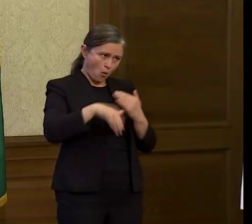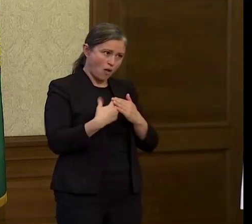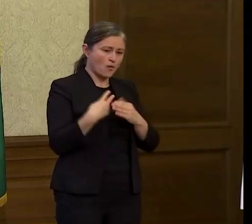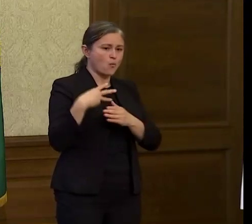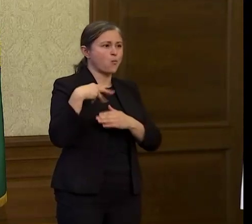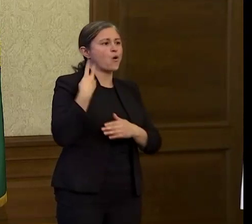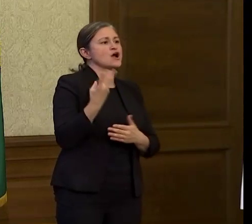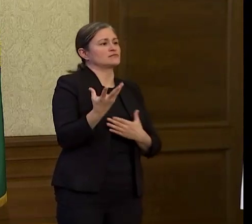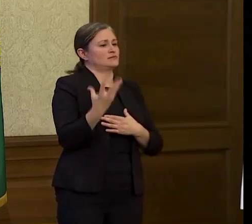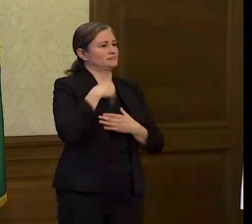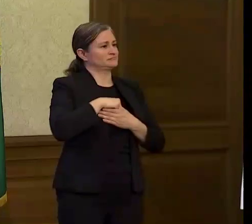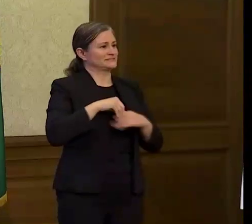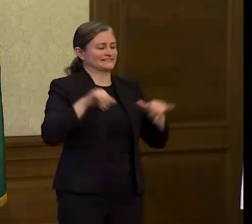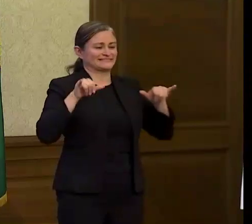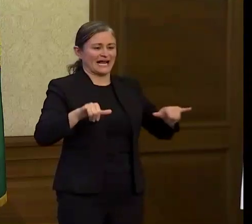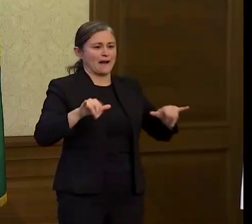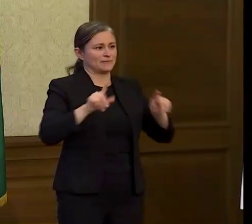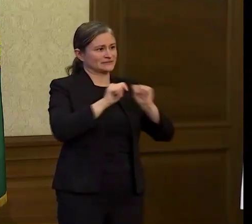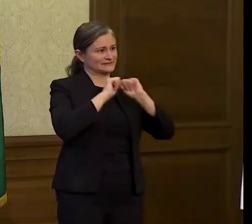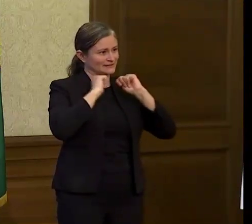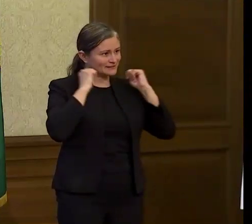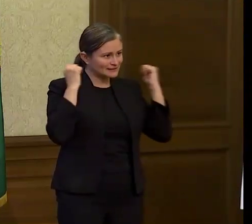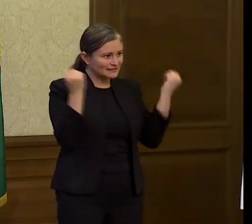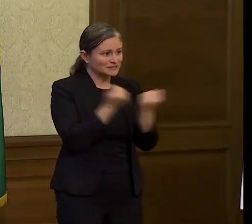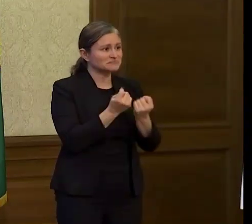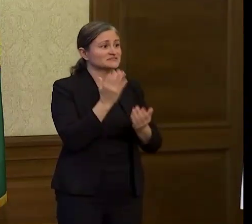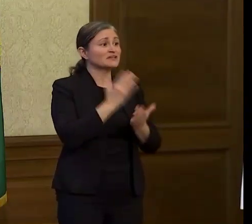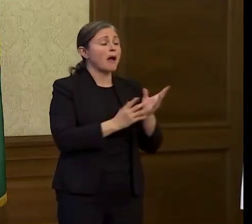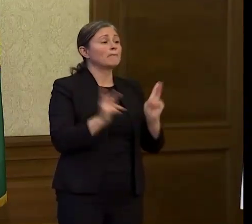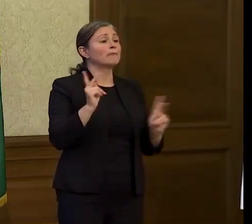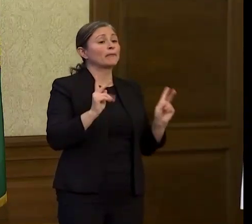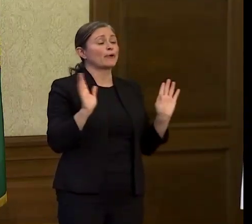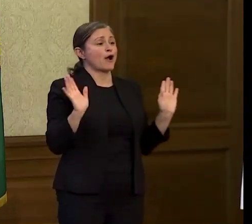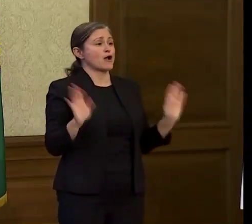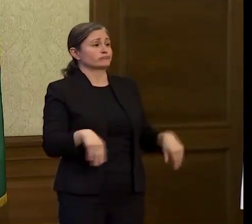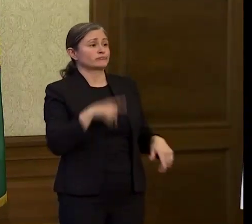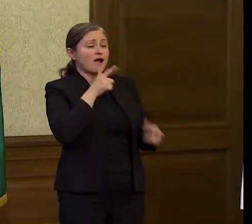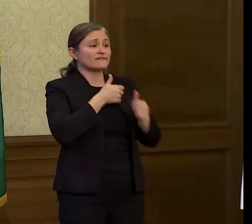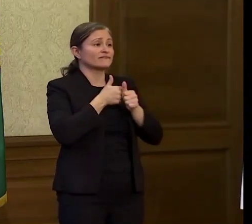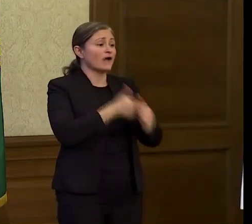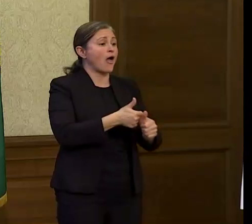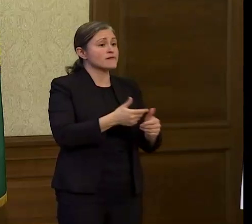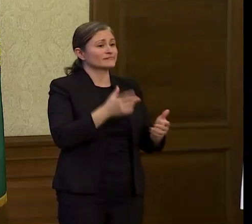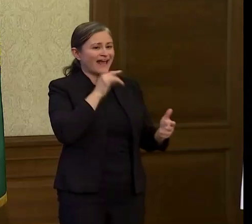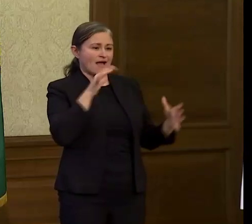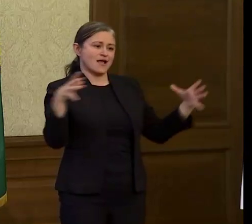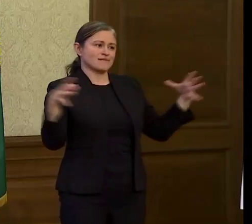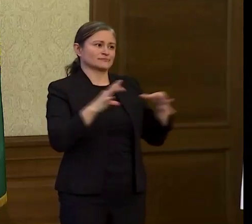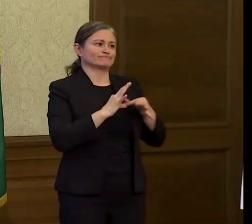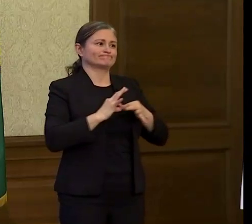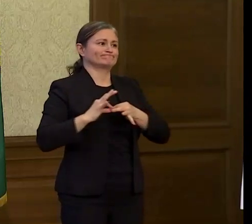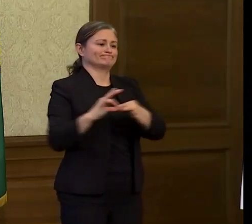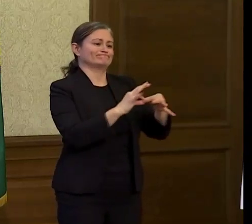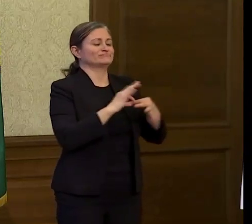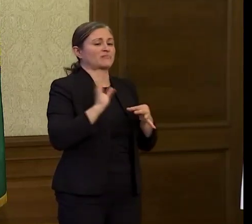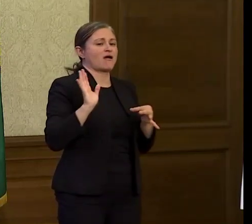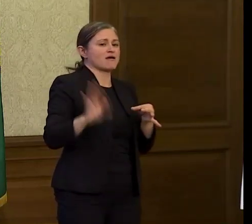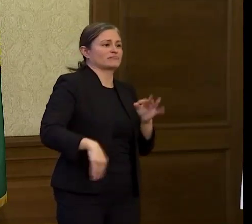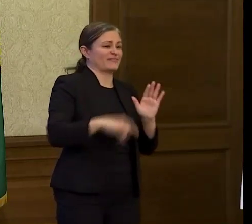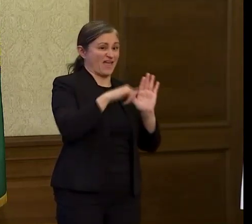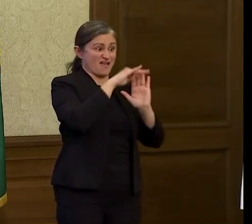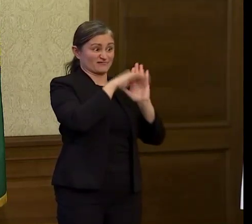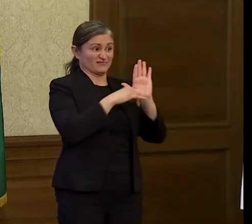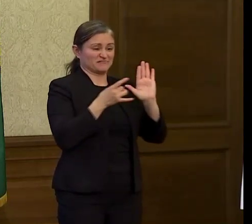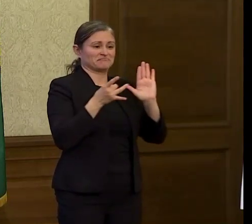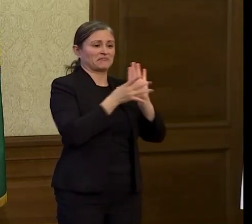If people are still on the sidelines who are not following this order, they need to get in the game. They need to pull their weight on this. It's hard,